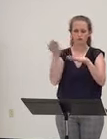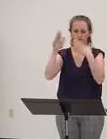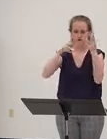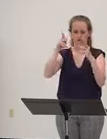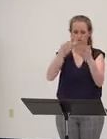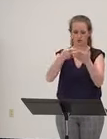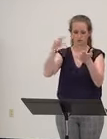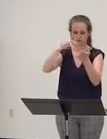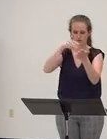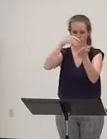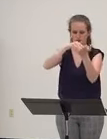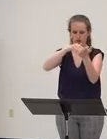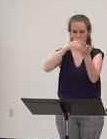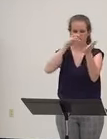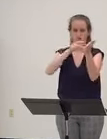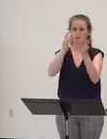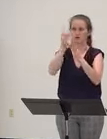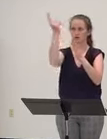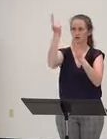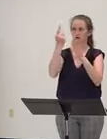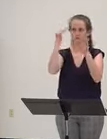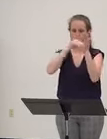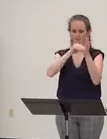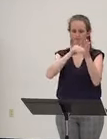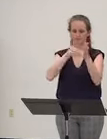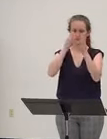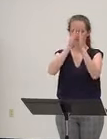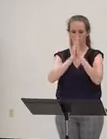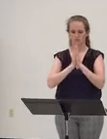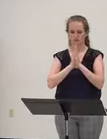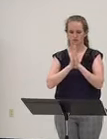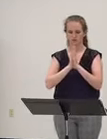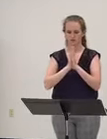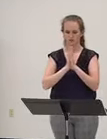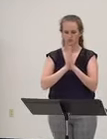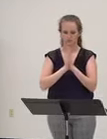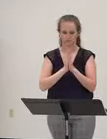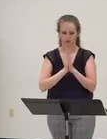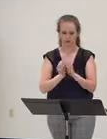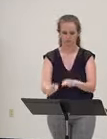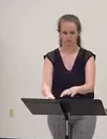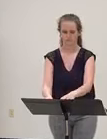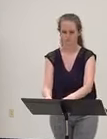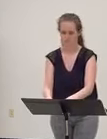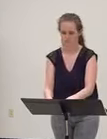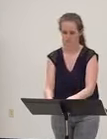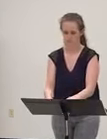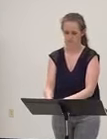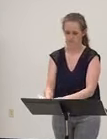I look forward to the resurrection of the dead and the life of the world to come.